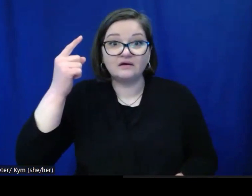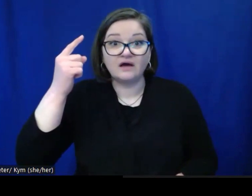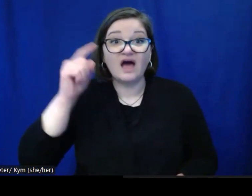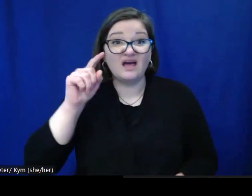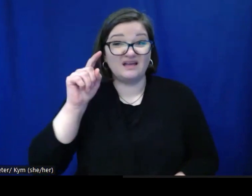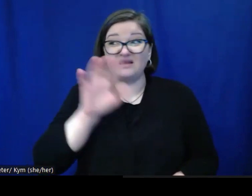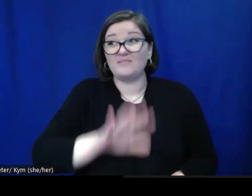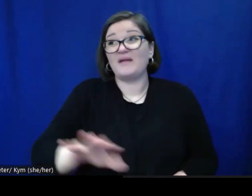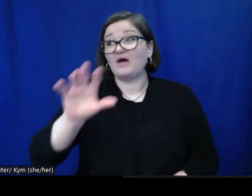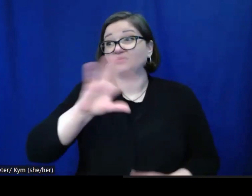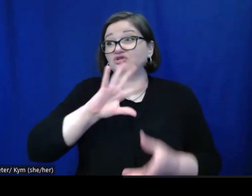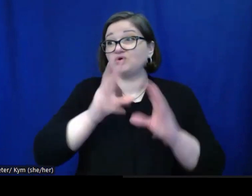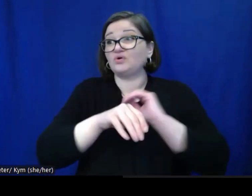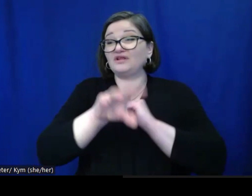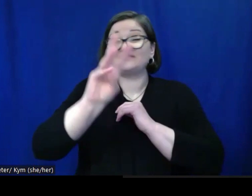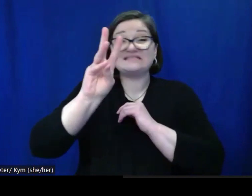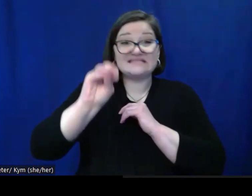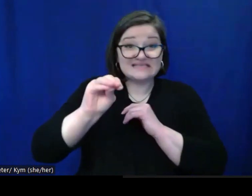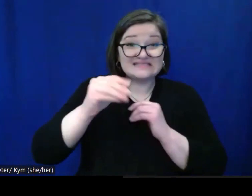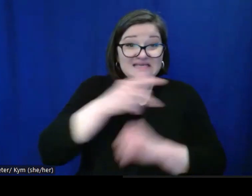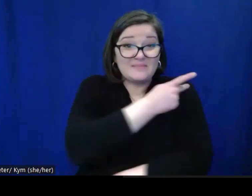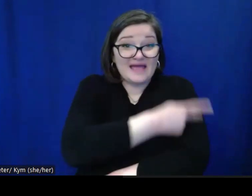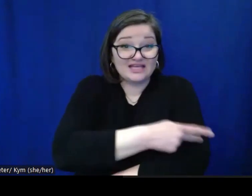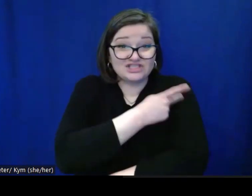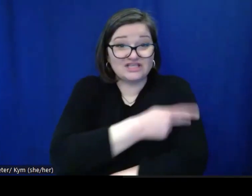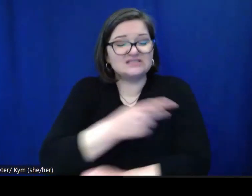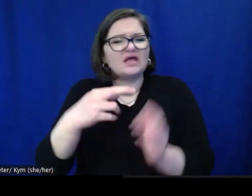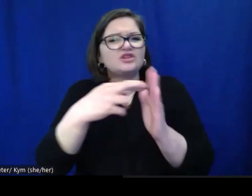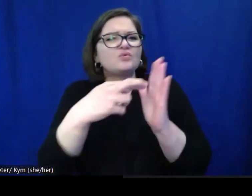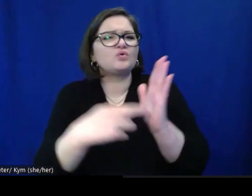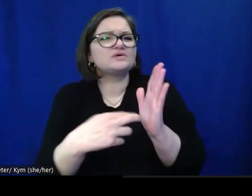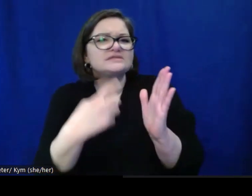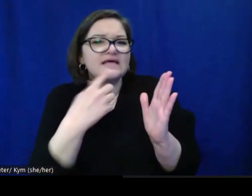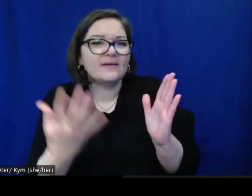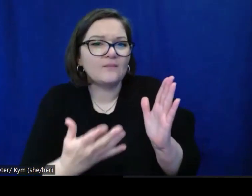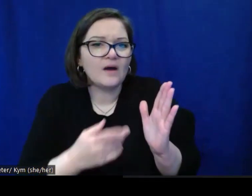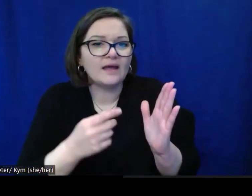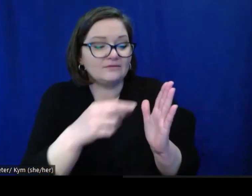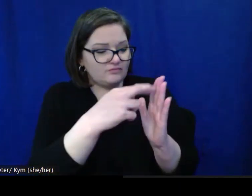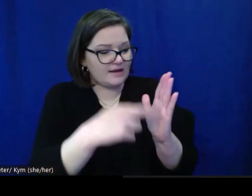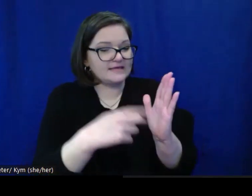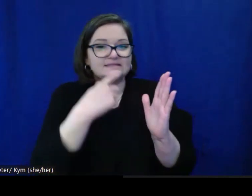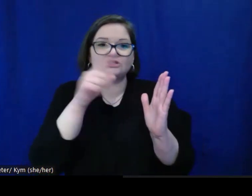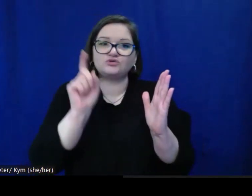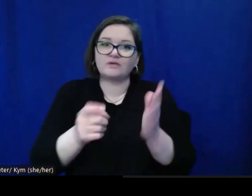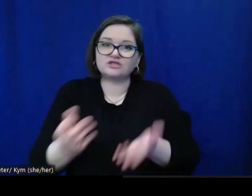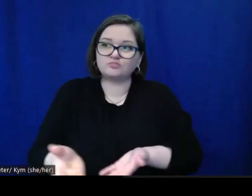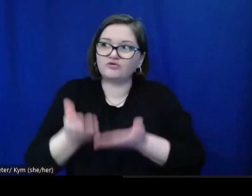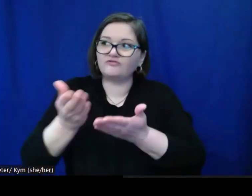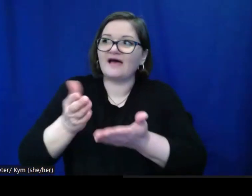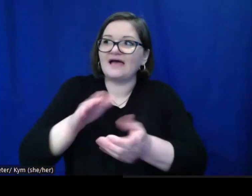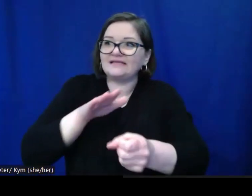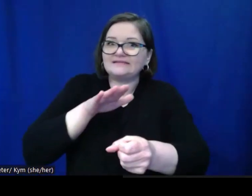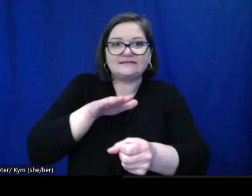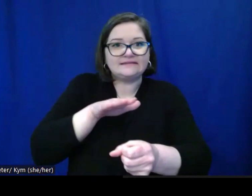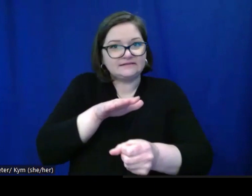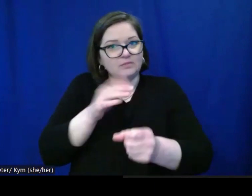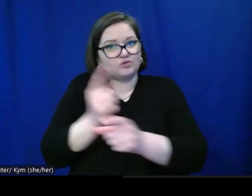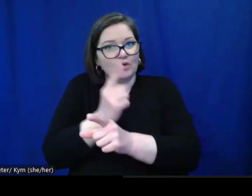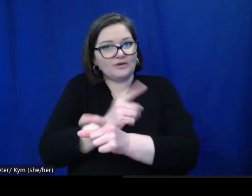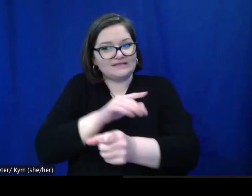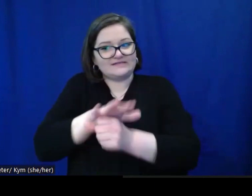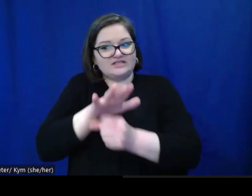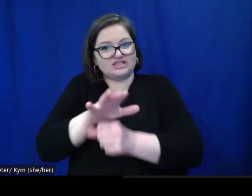And what does the regulation say? The regulation says that you have to provide sufficient staff to meet the needs of the residents.